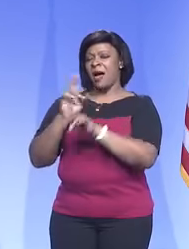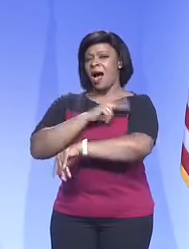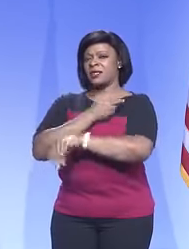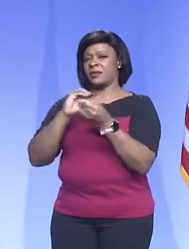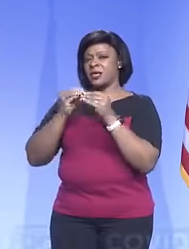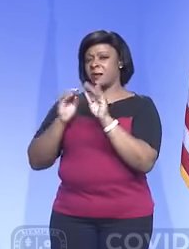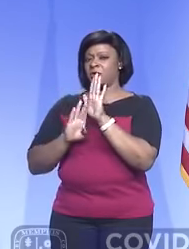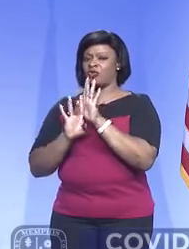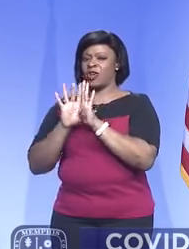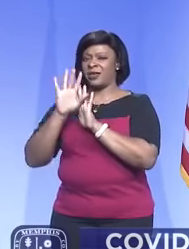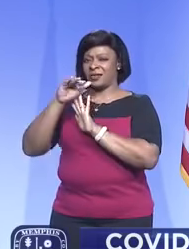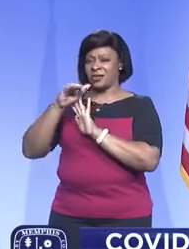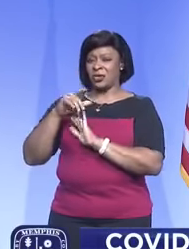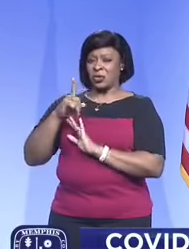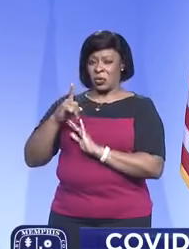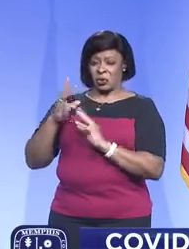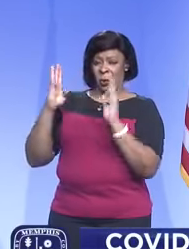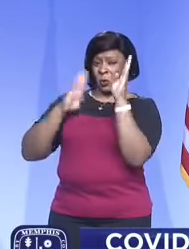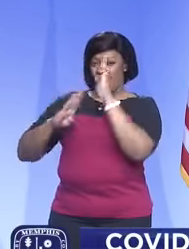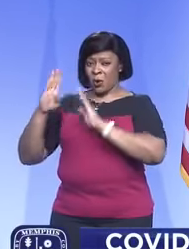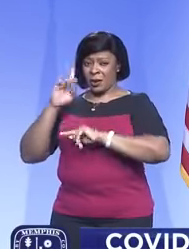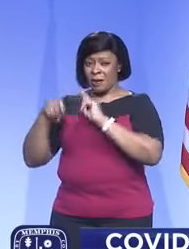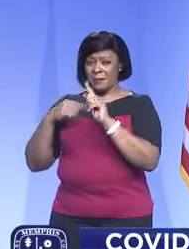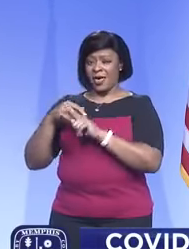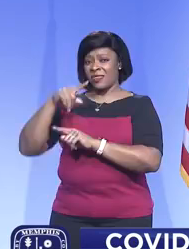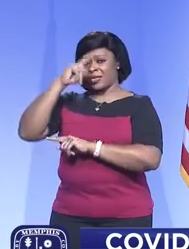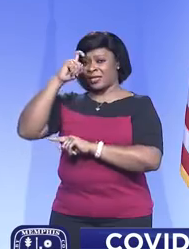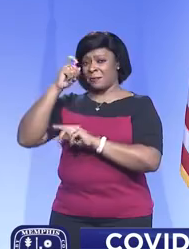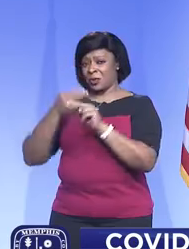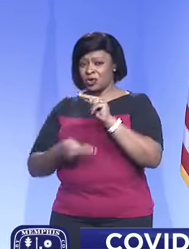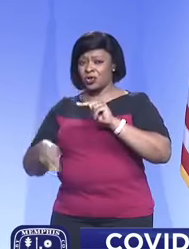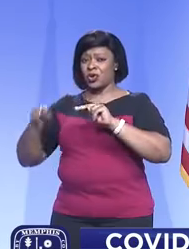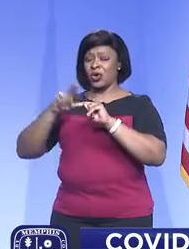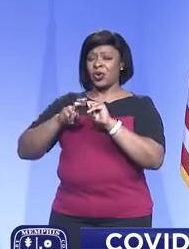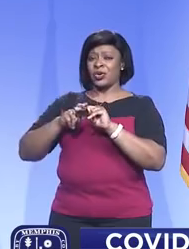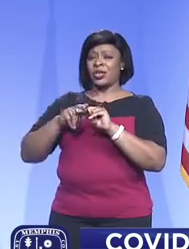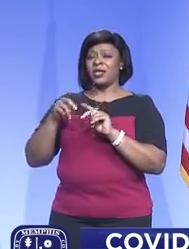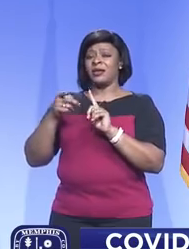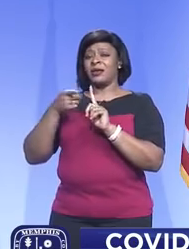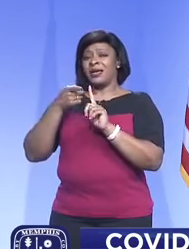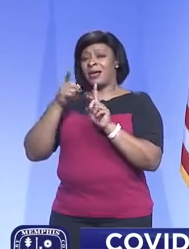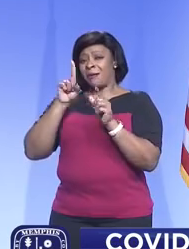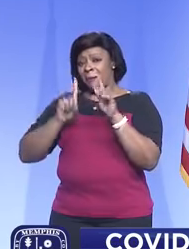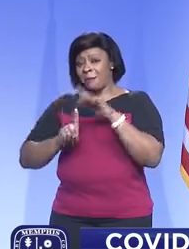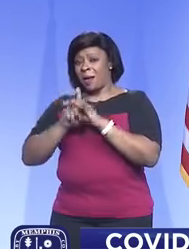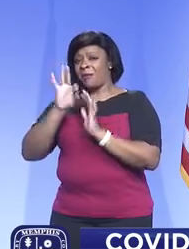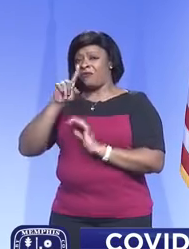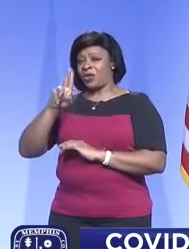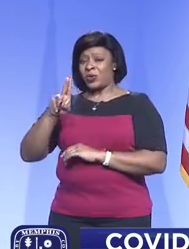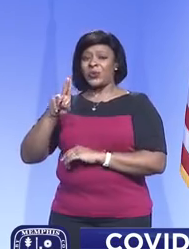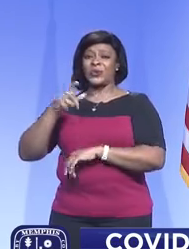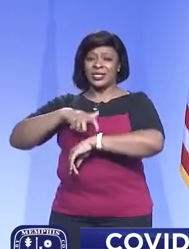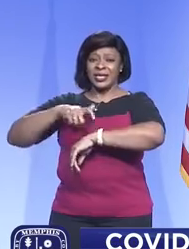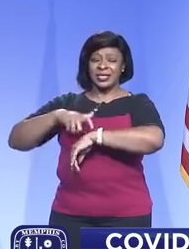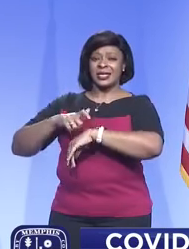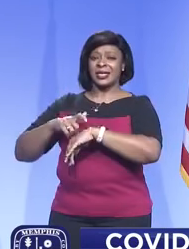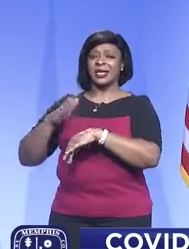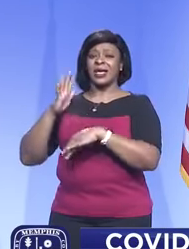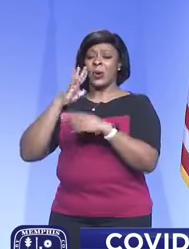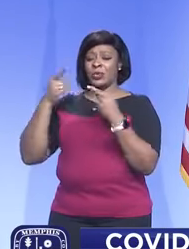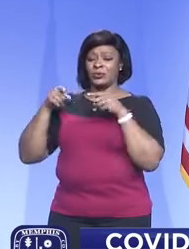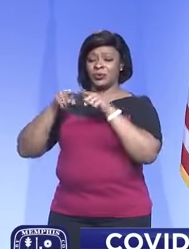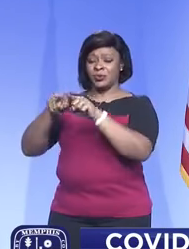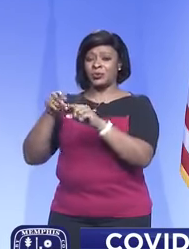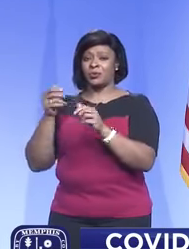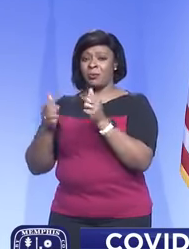trends, are you more potentially worried than the summer surge in terms of the flu season coming up and the trends we're seeing with